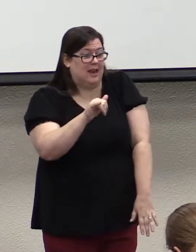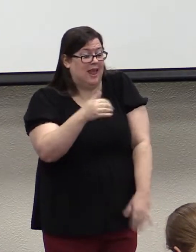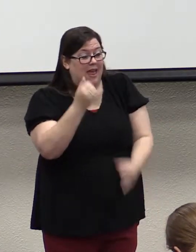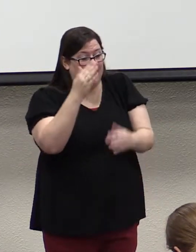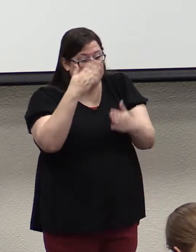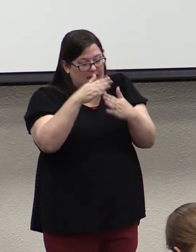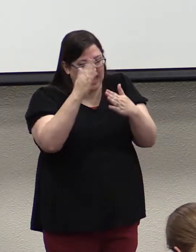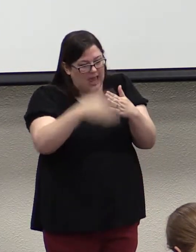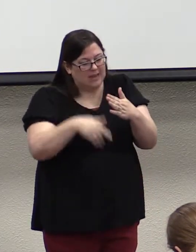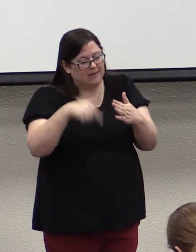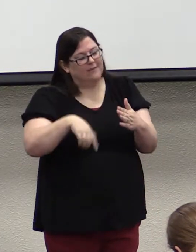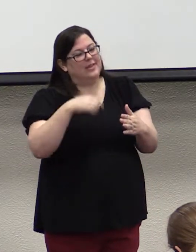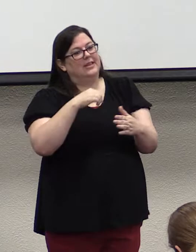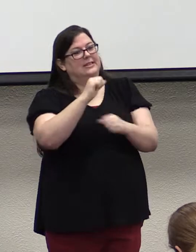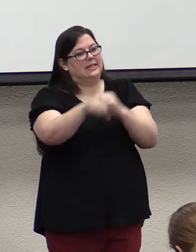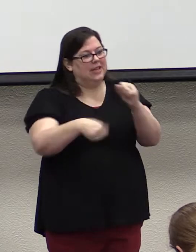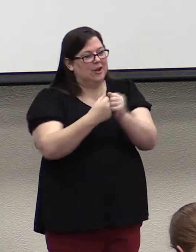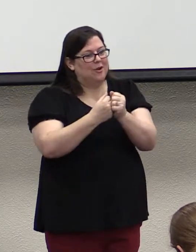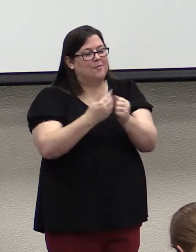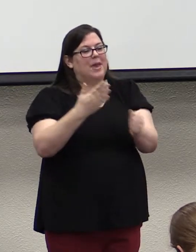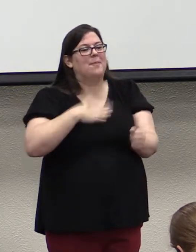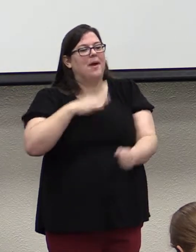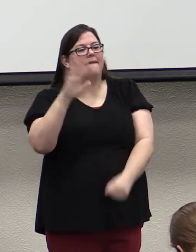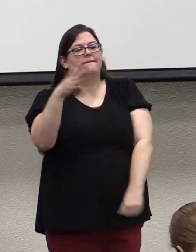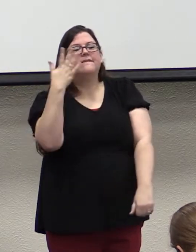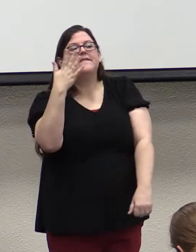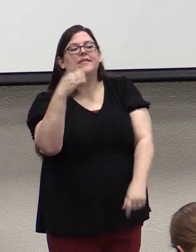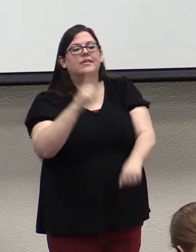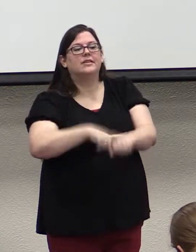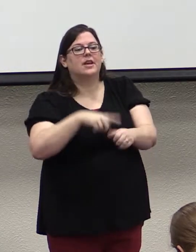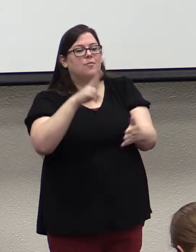this year, it will be my 5th time reading through the entire Bible.